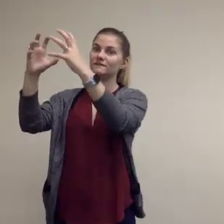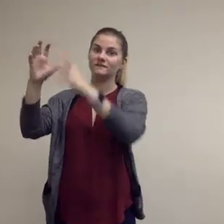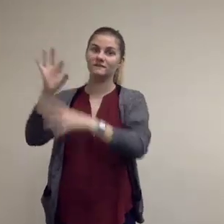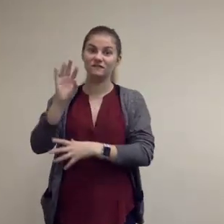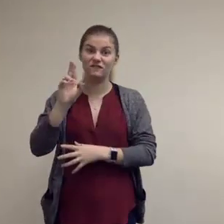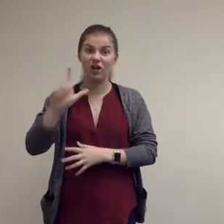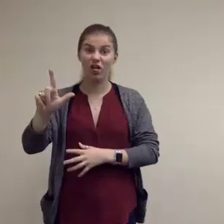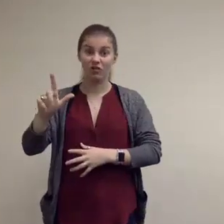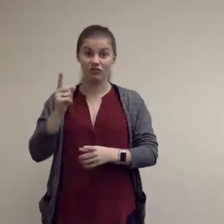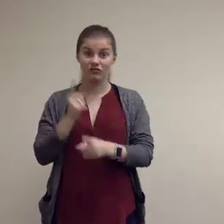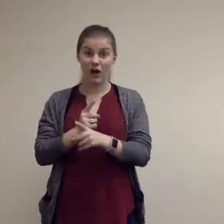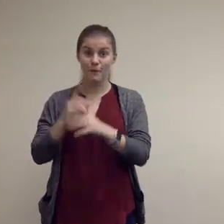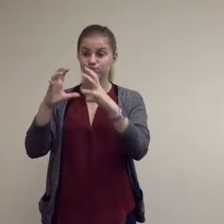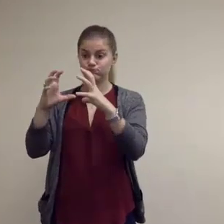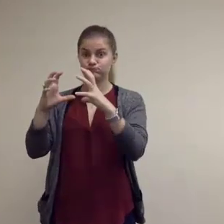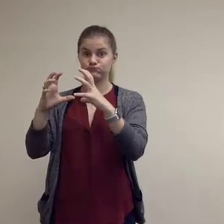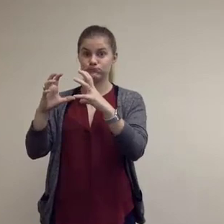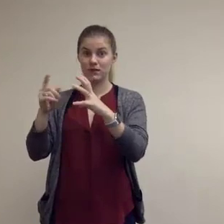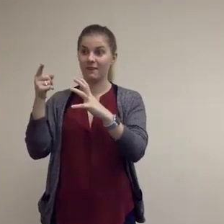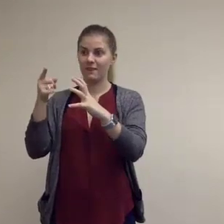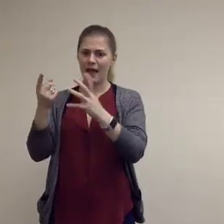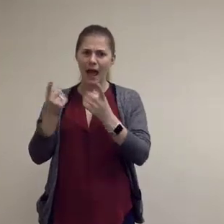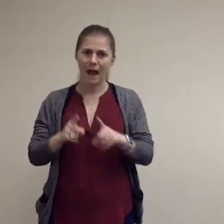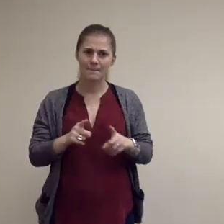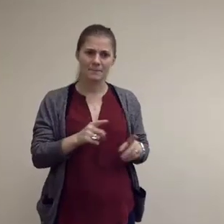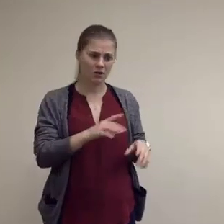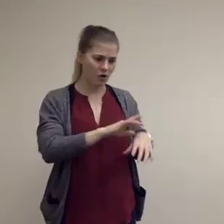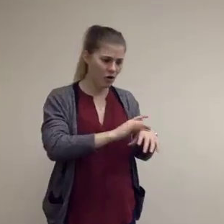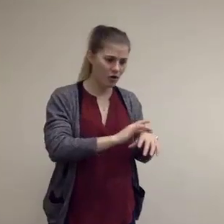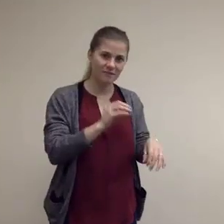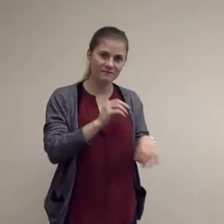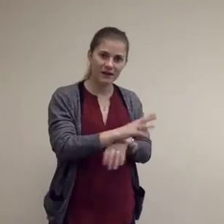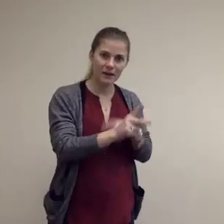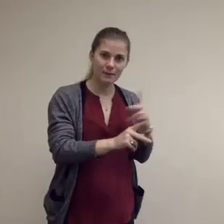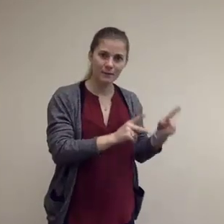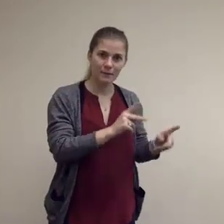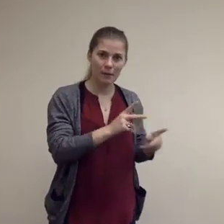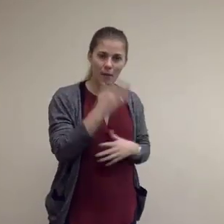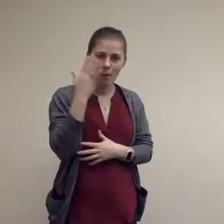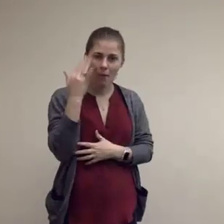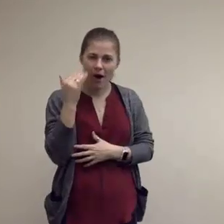more stabbings, more weird things like that happening on a full moon than any other time.